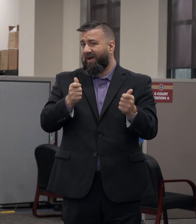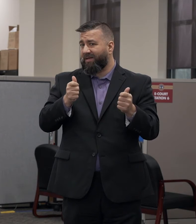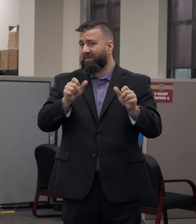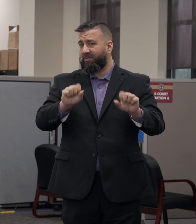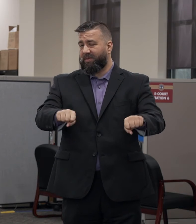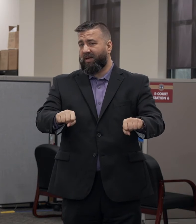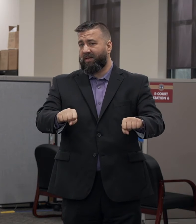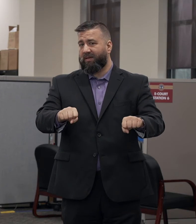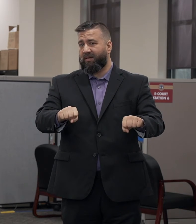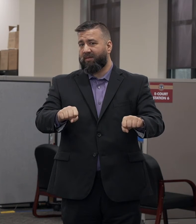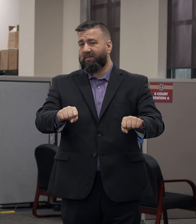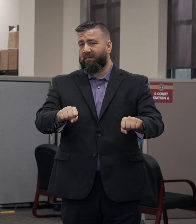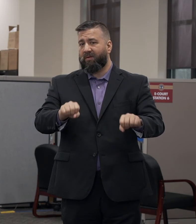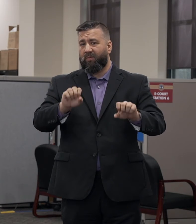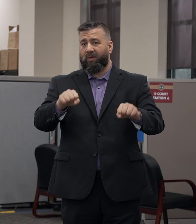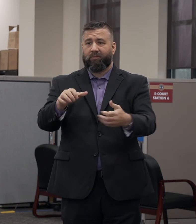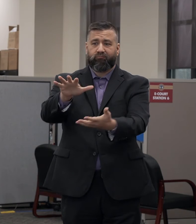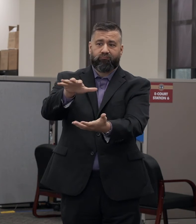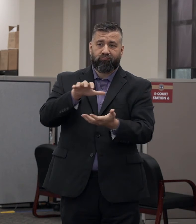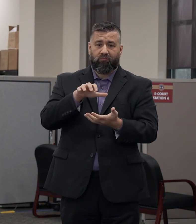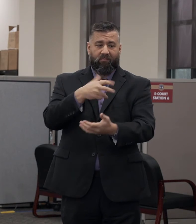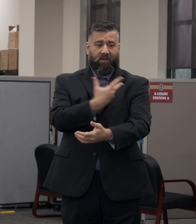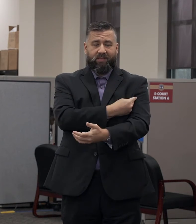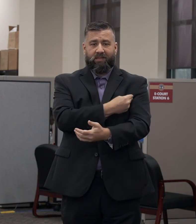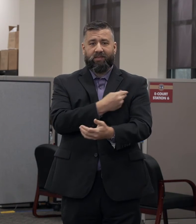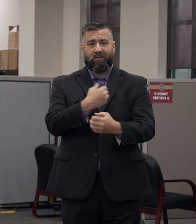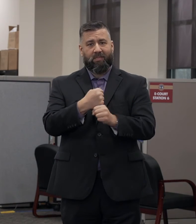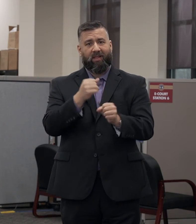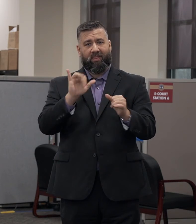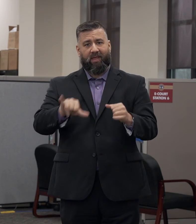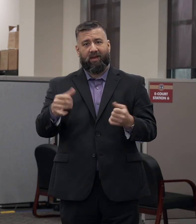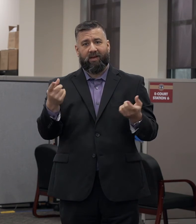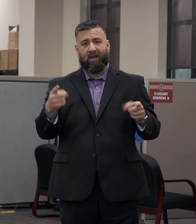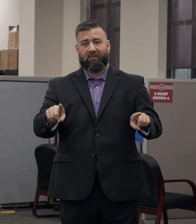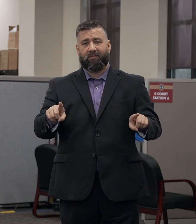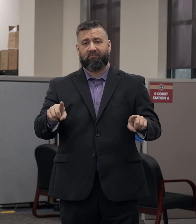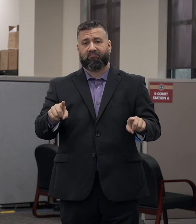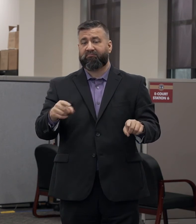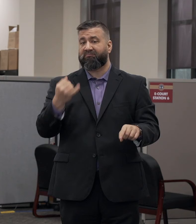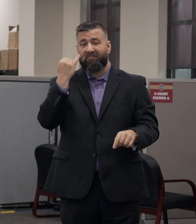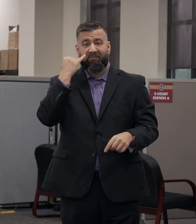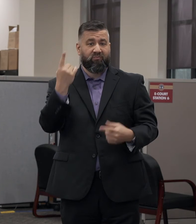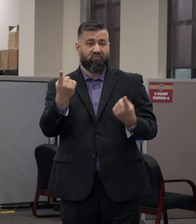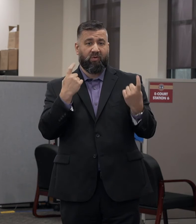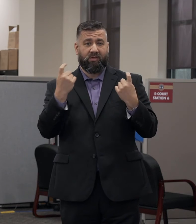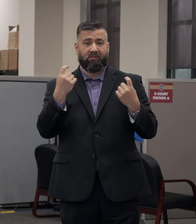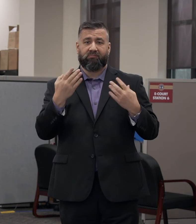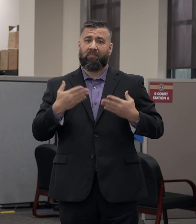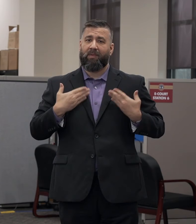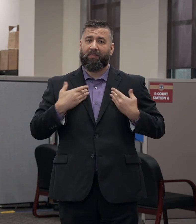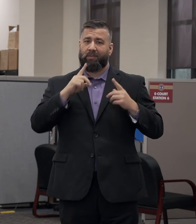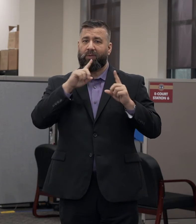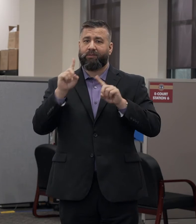and as quickly as we can get vaccine to get that done. And I'd be glad to take any questions.